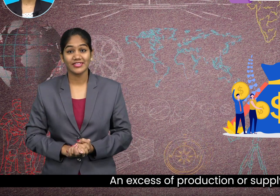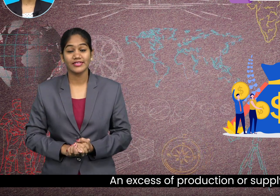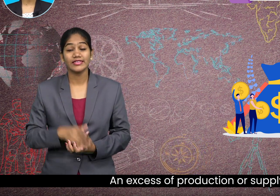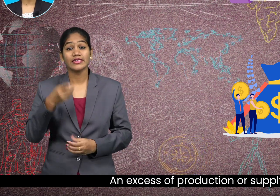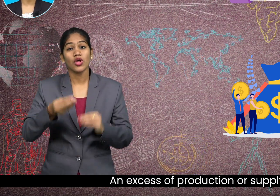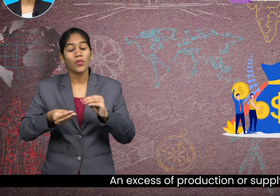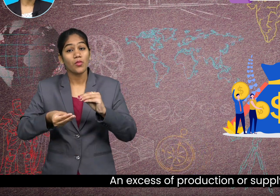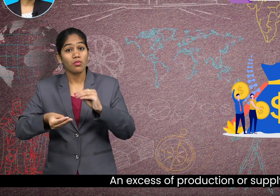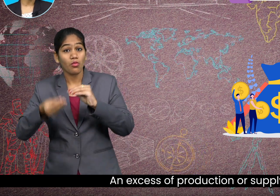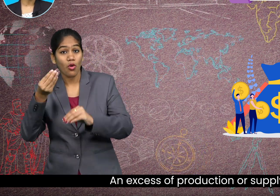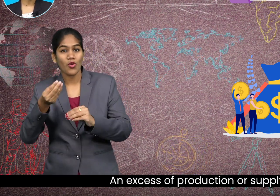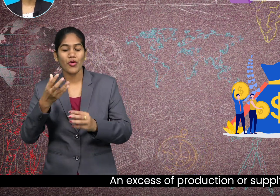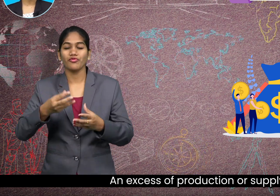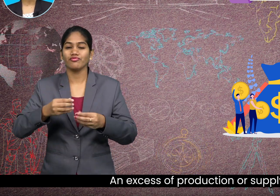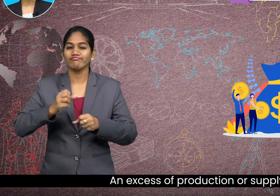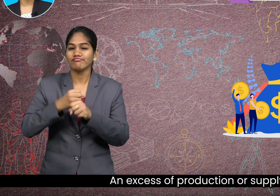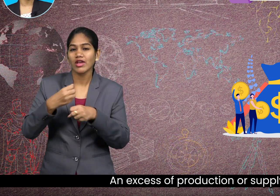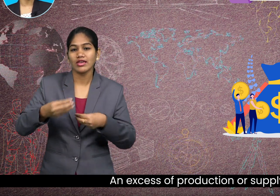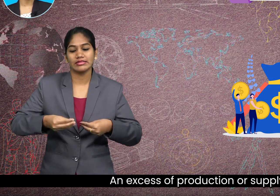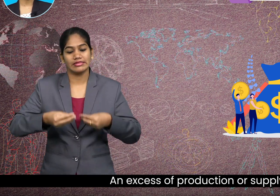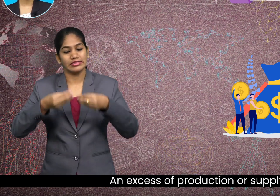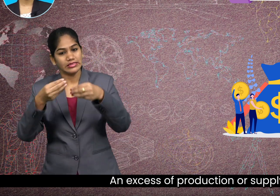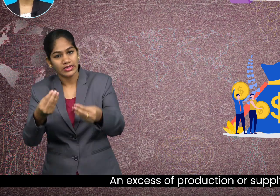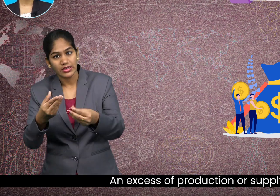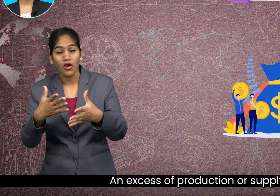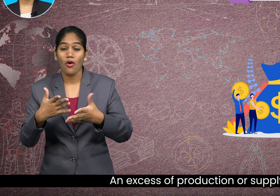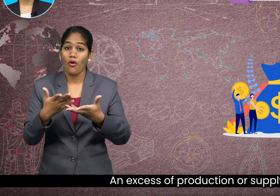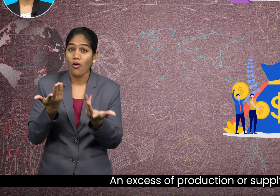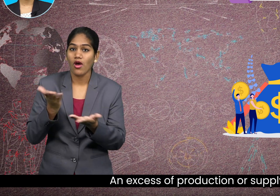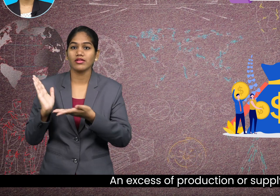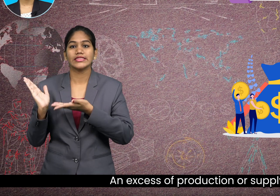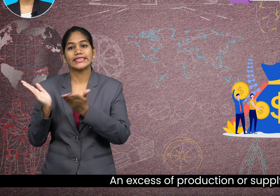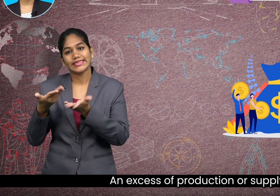An excess of production or supply.